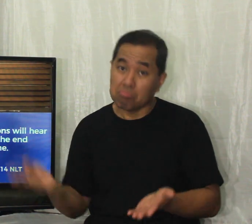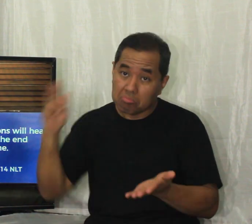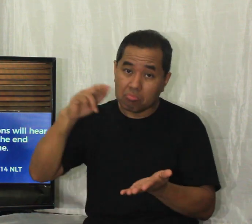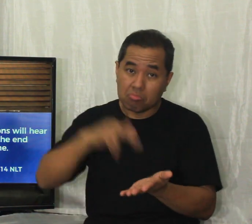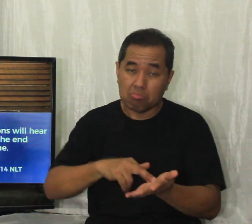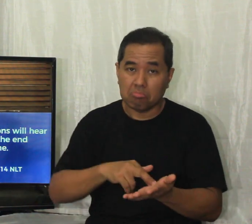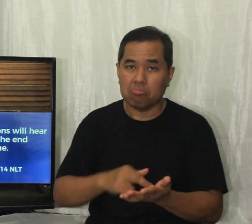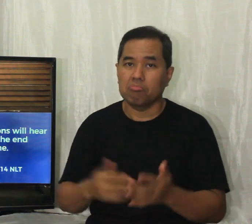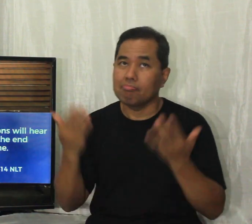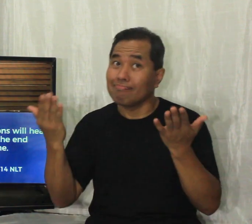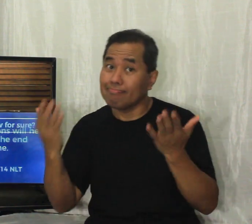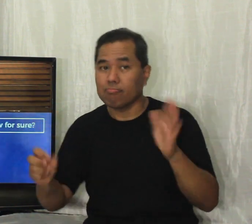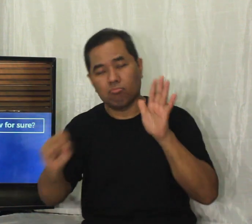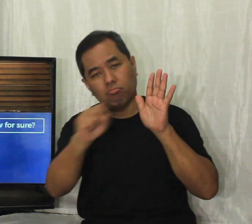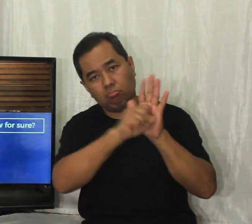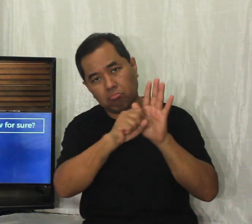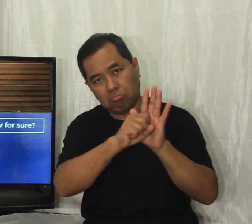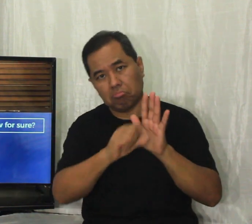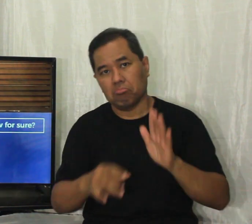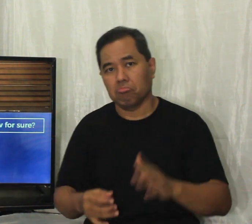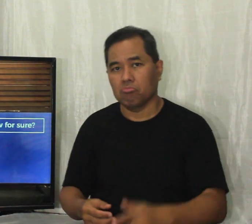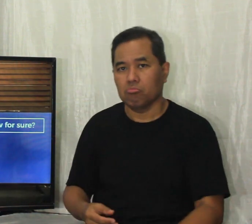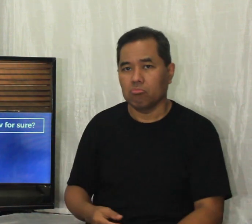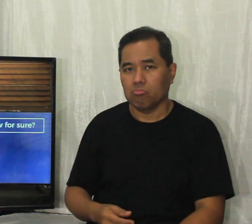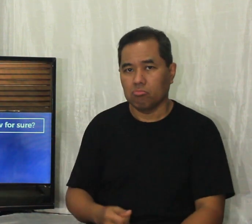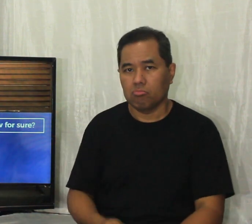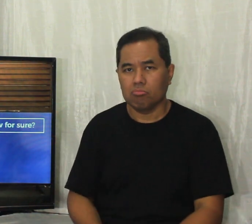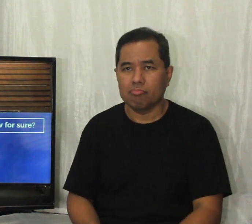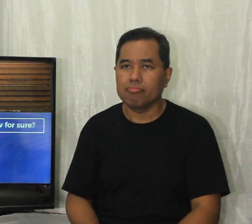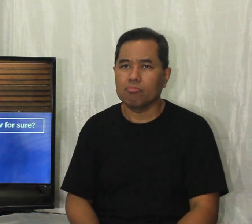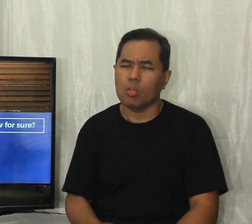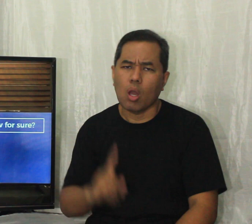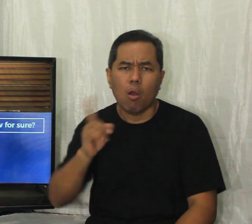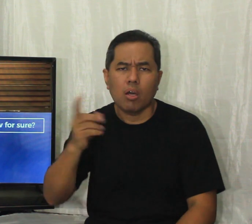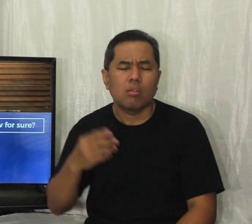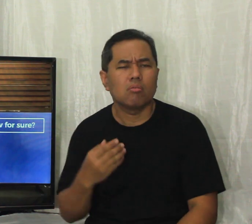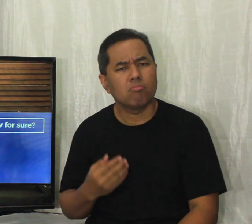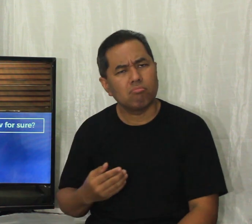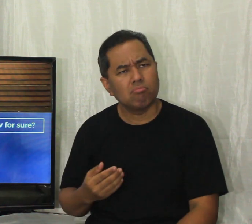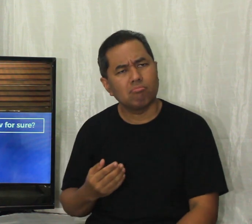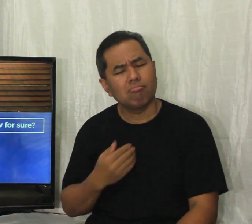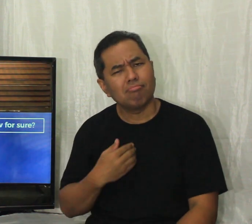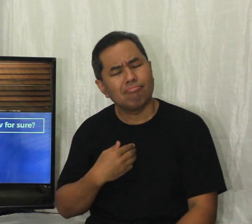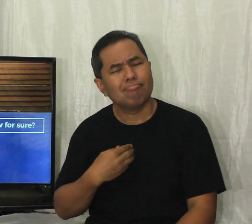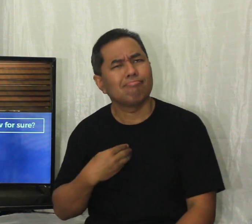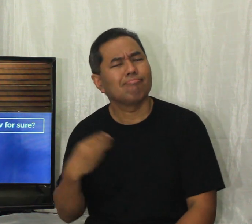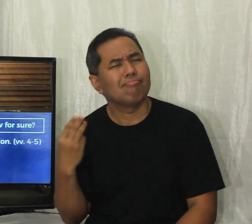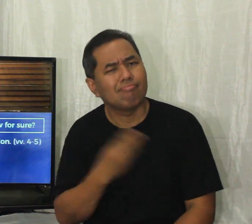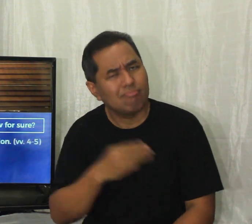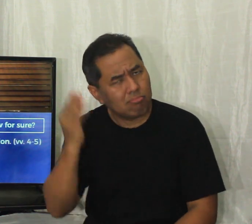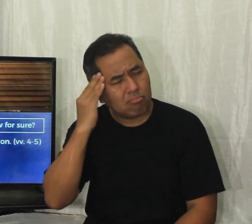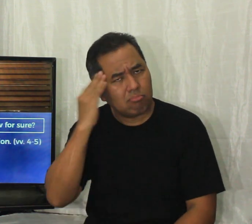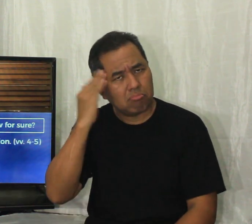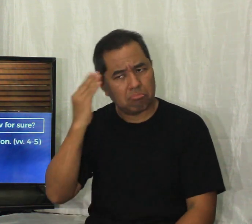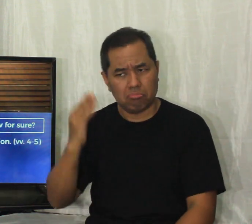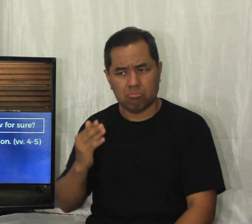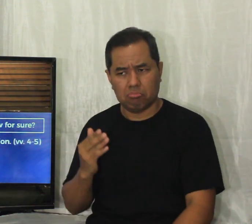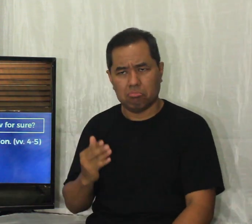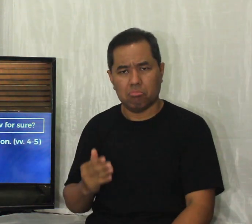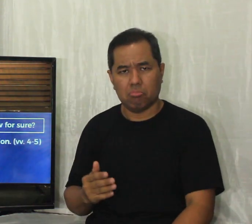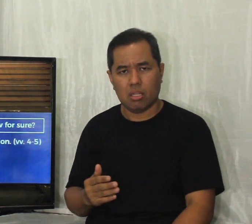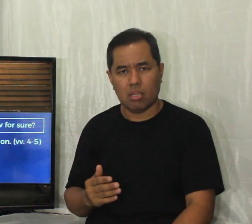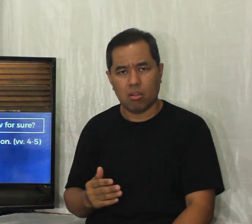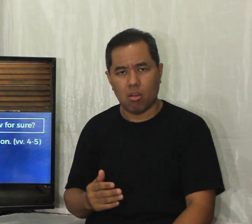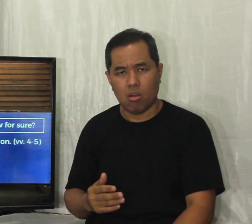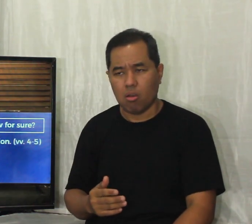that Jesus mentioned. What do we know for sure about Jesus' return? We know for sure that there's going to be religious deception. There are going